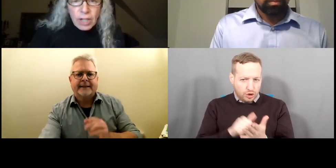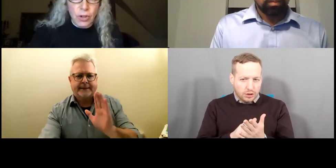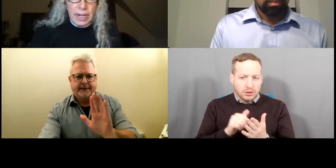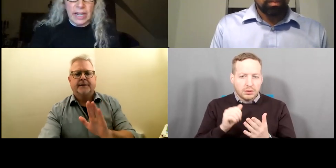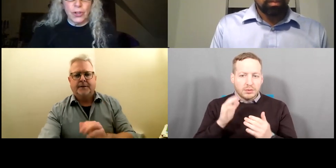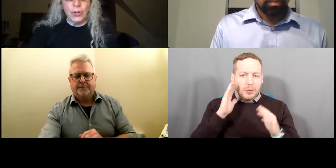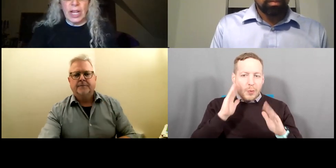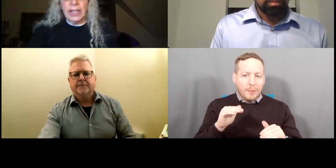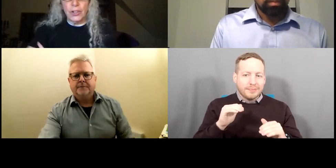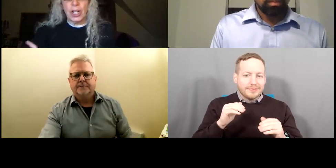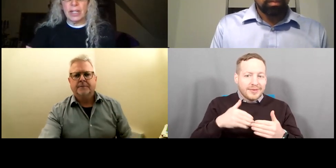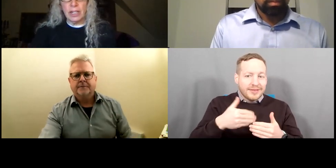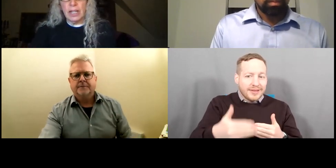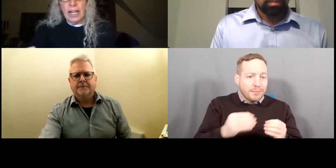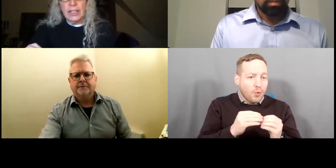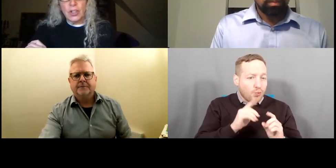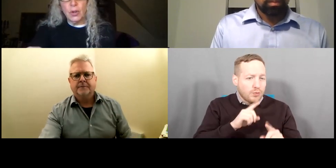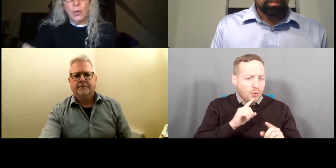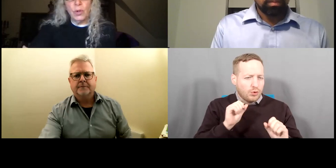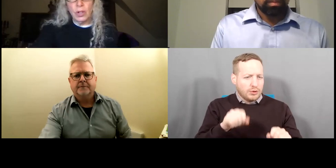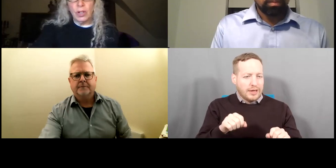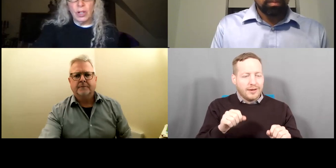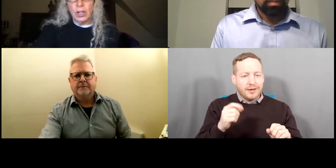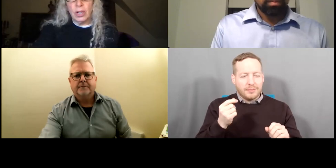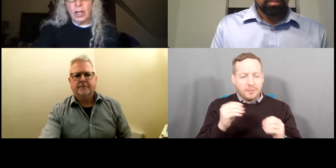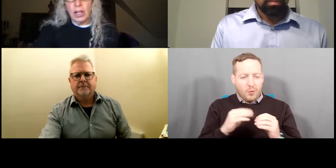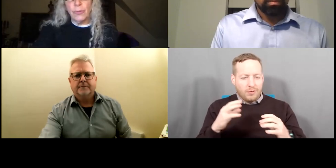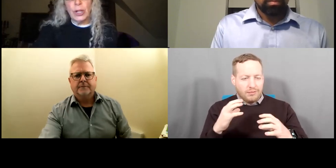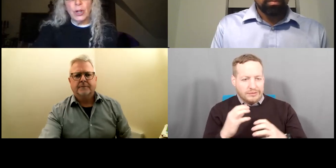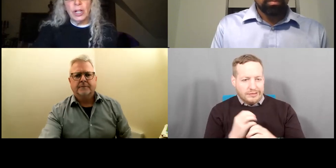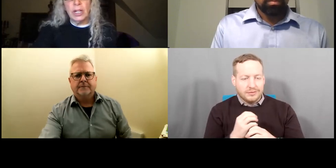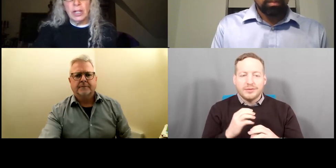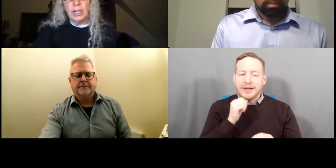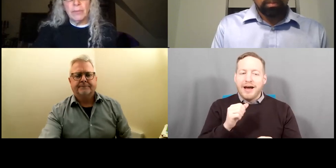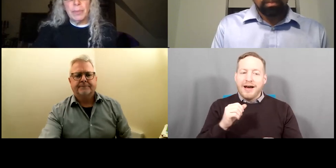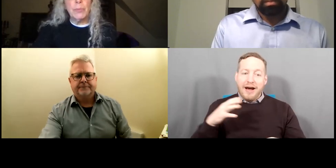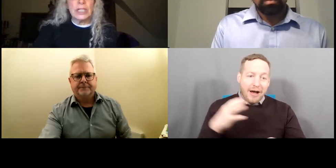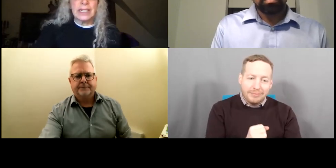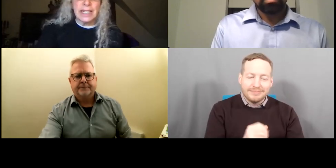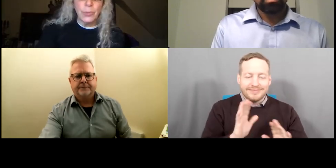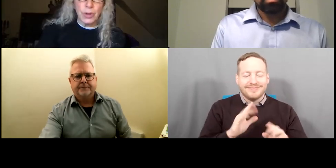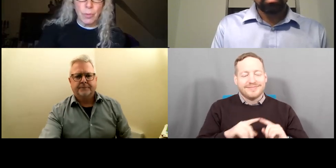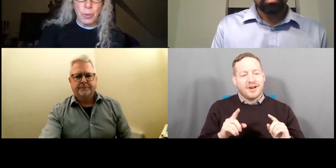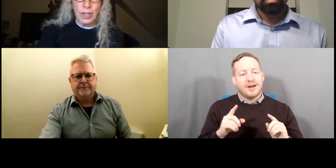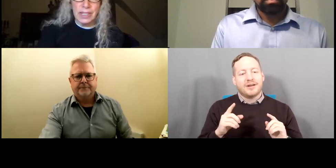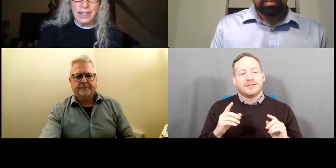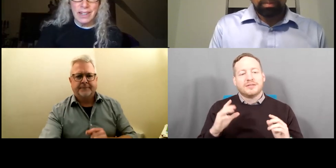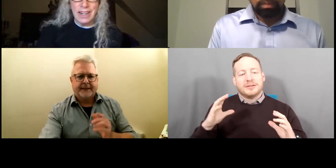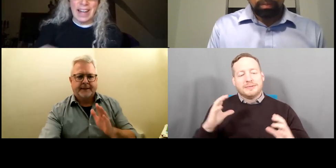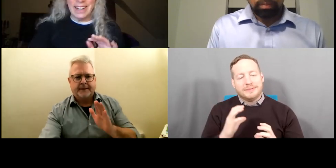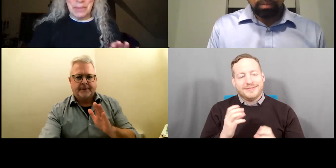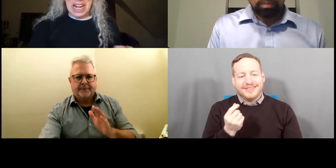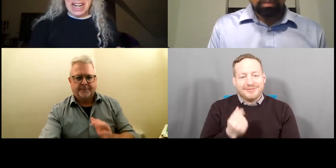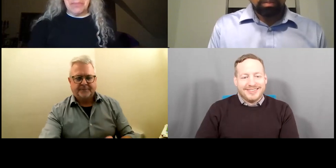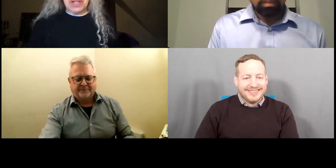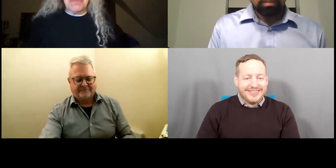There are so many issues on the agenda. And so if we could be more succinct with the reports,